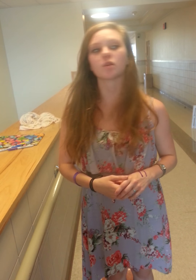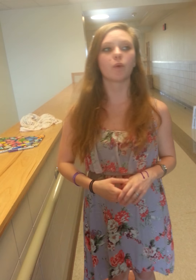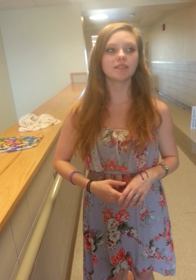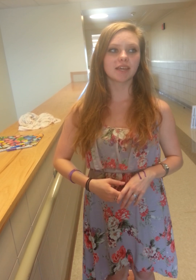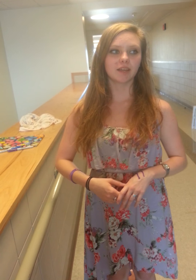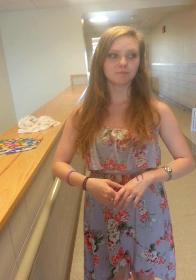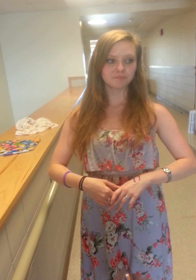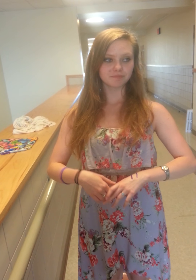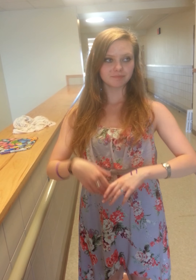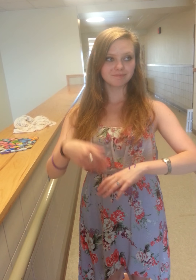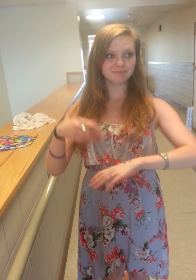one day.